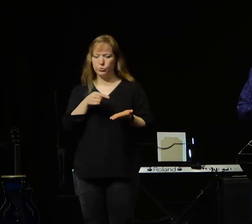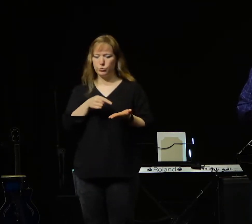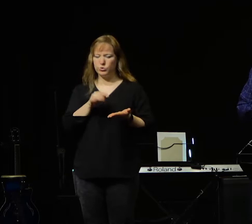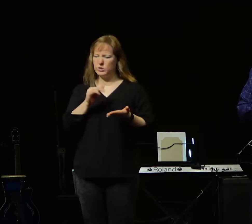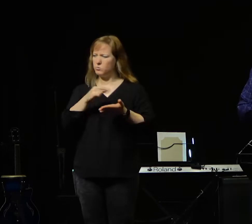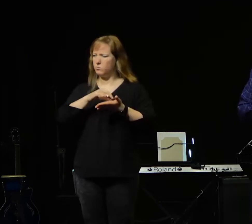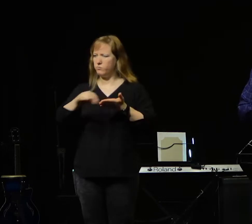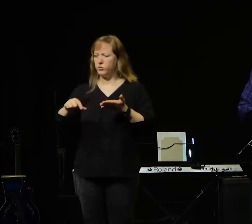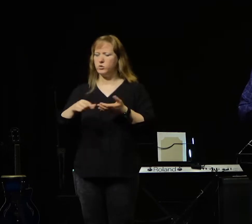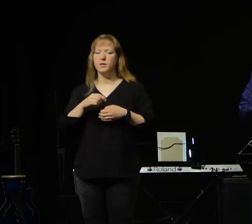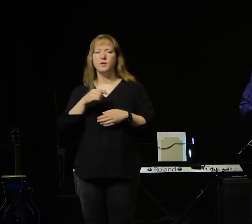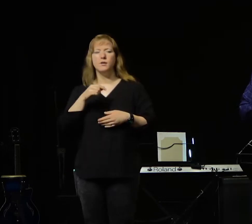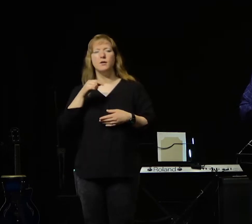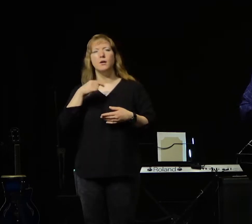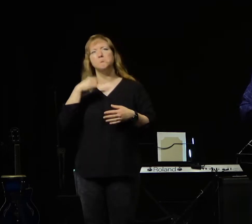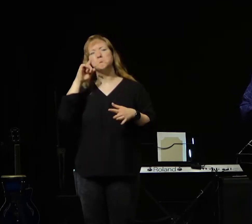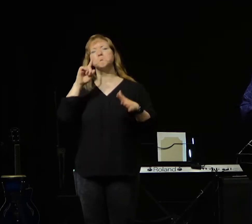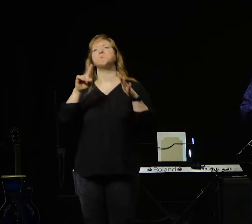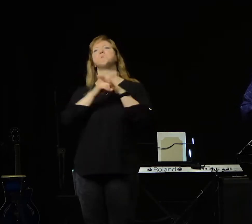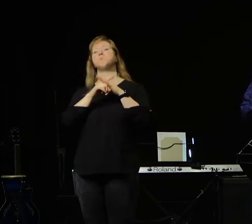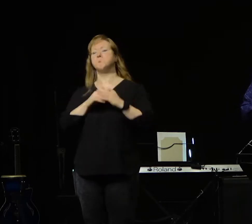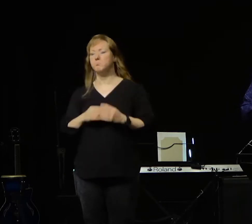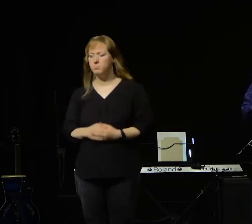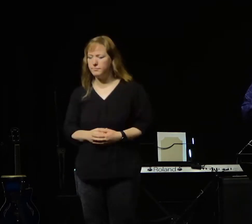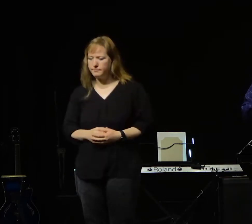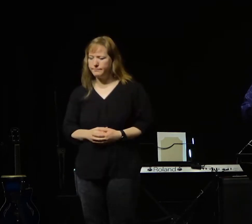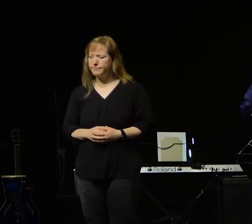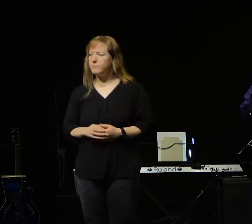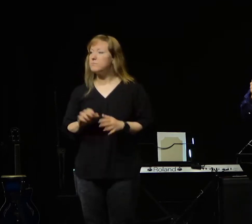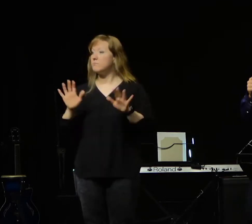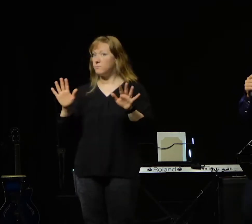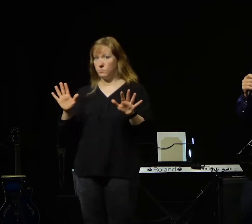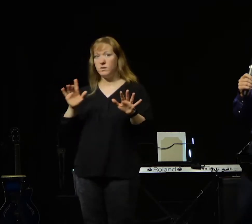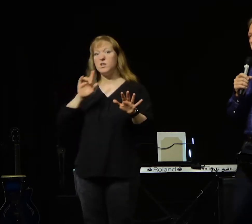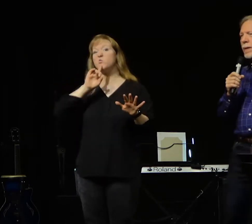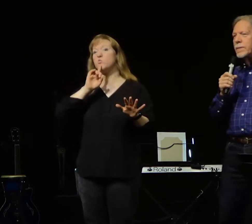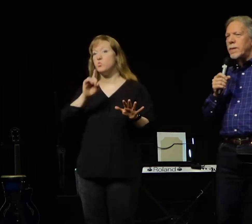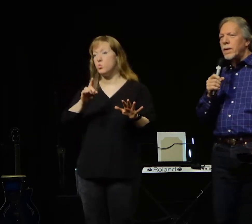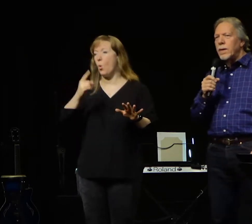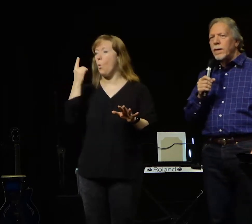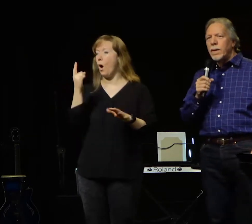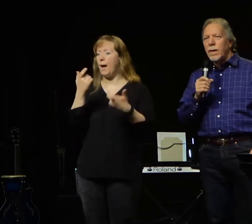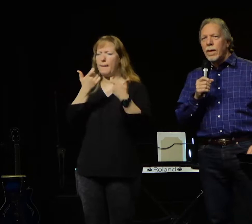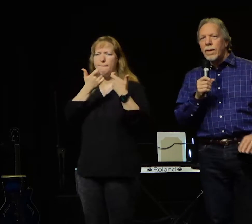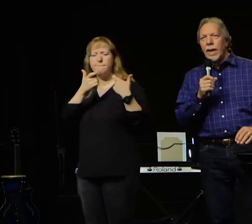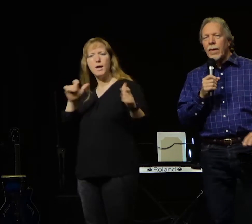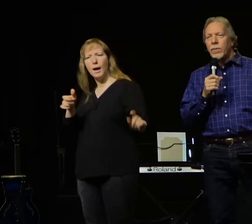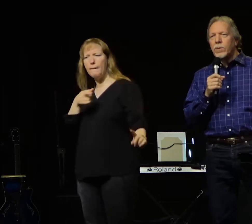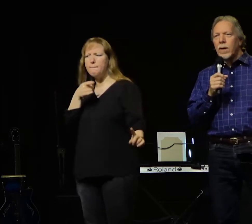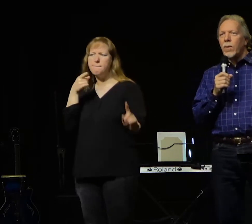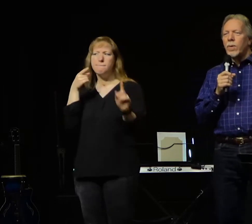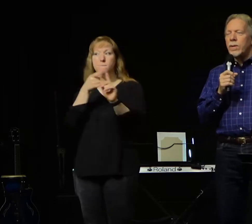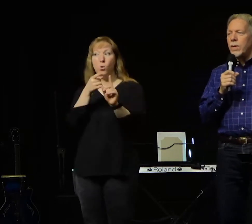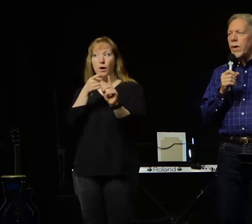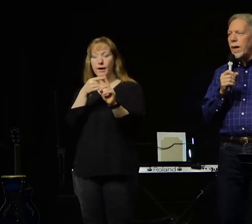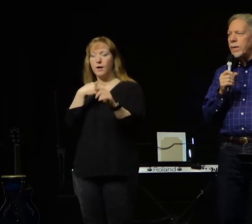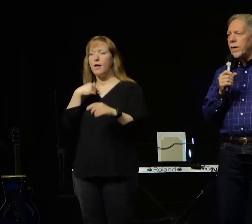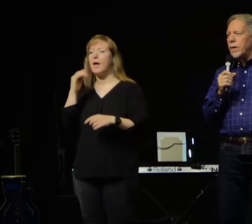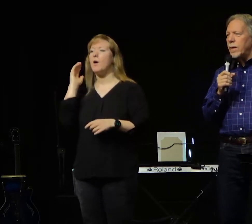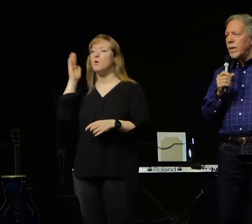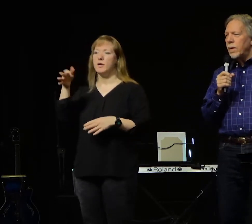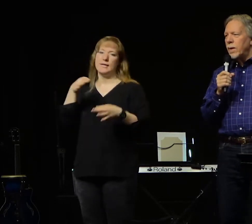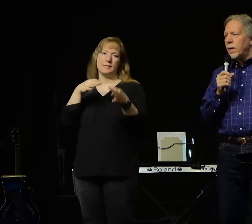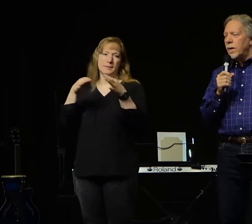and there is a major, major point that I'm going to share with you at